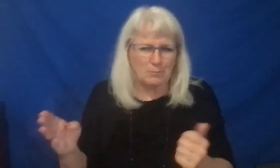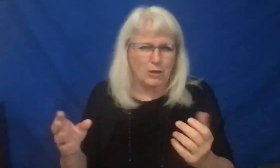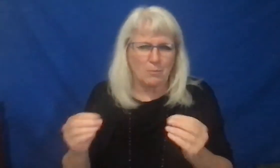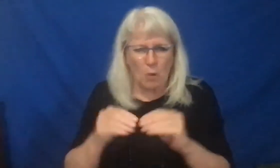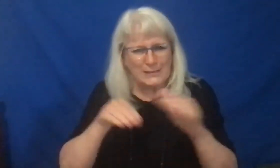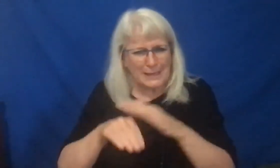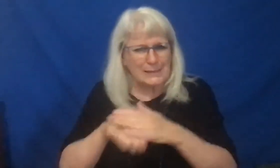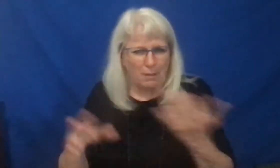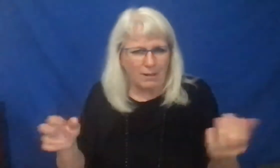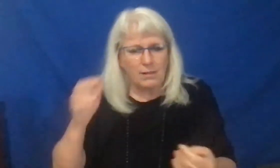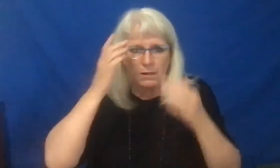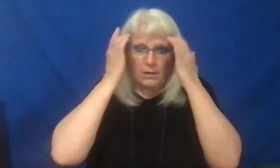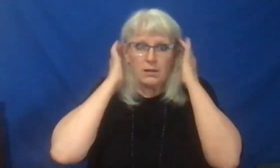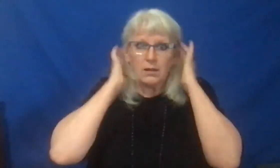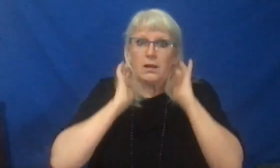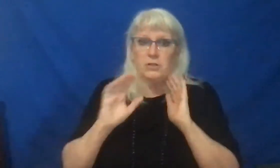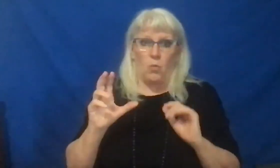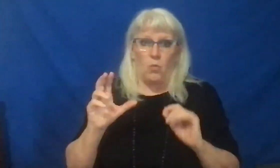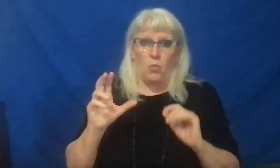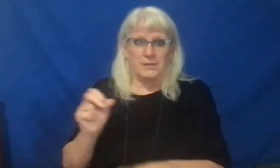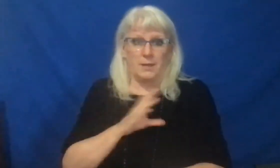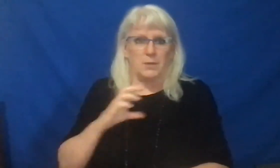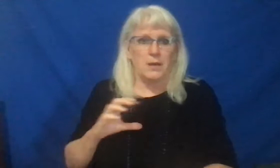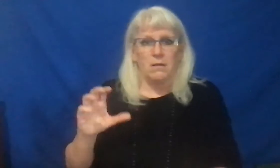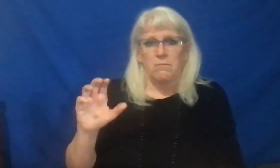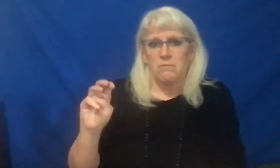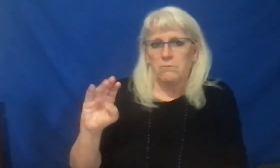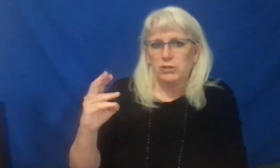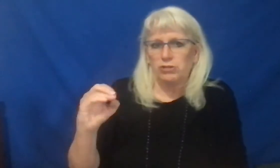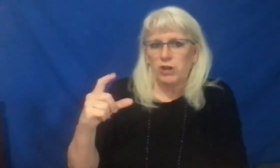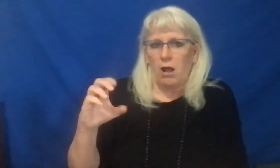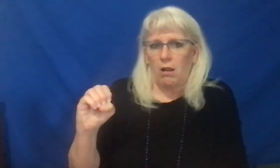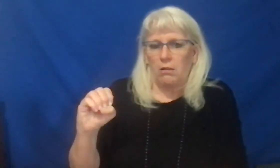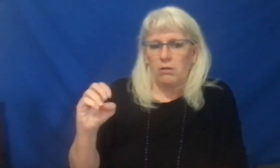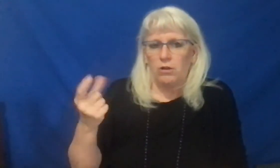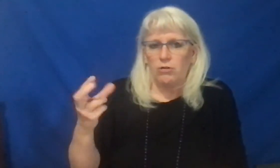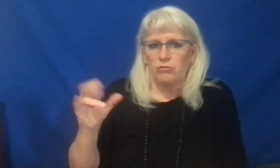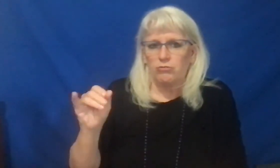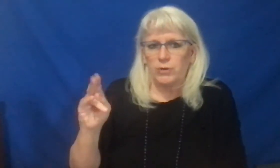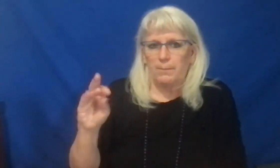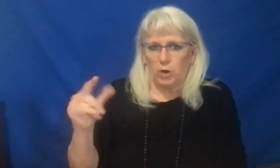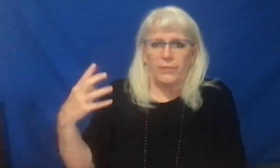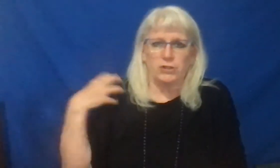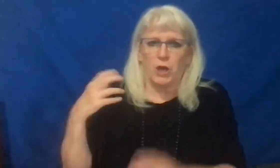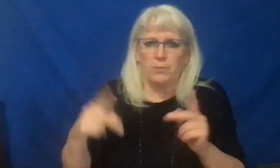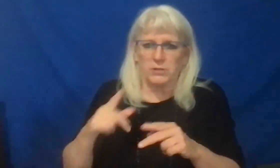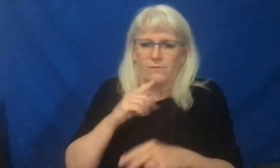subcommittee, at the request of Michelle Grinberg, who's the chairwoman of the board, was to try